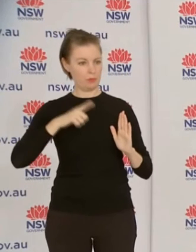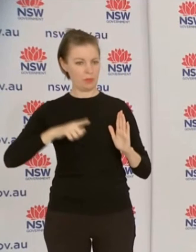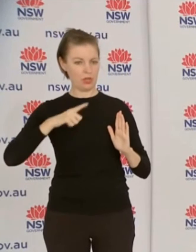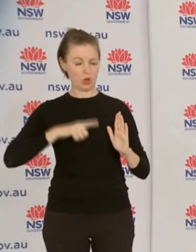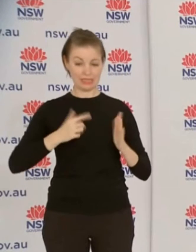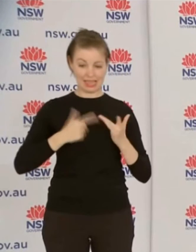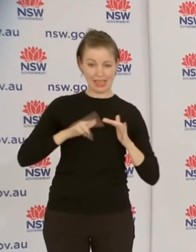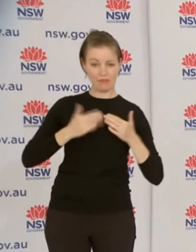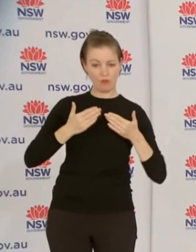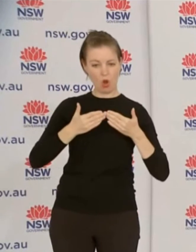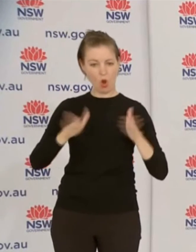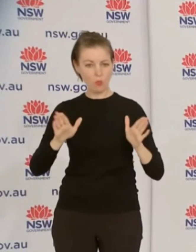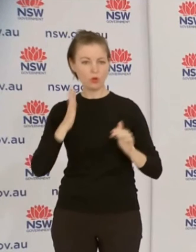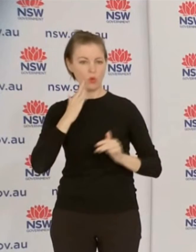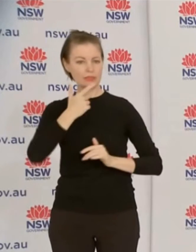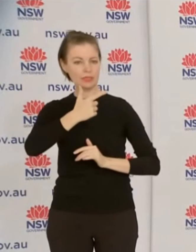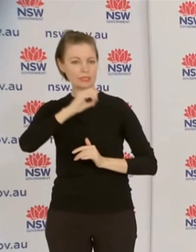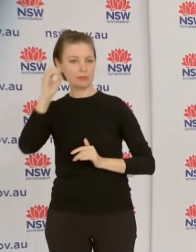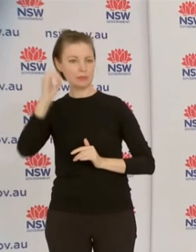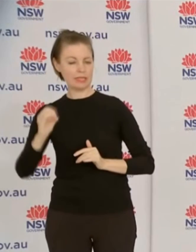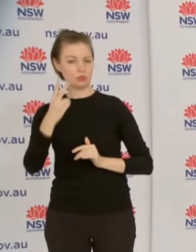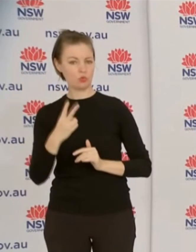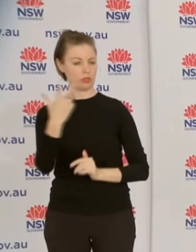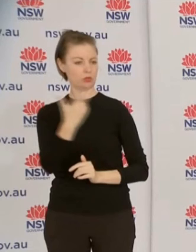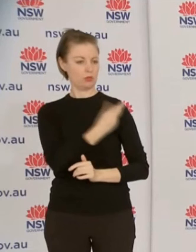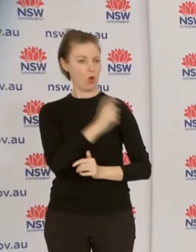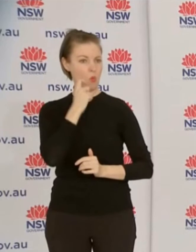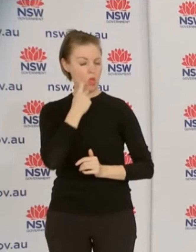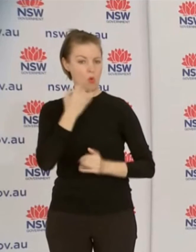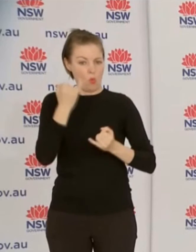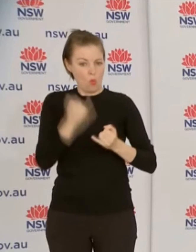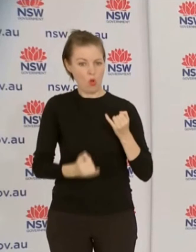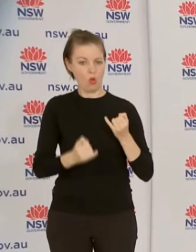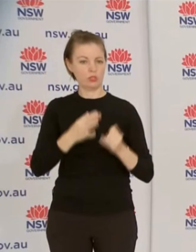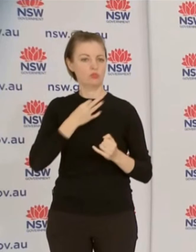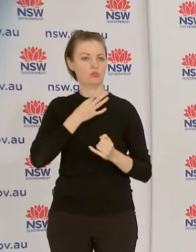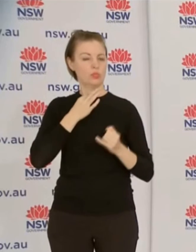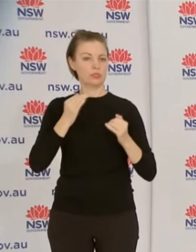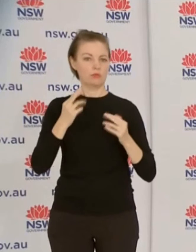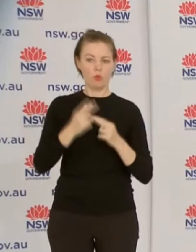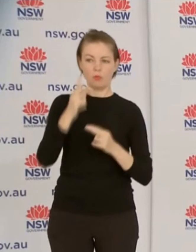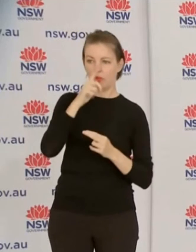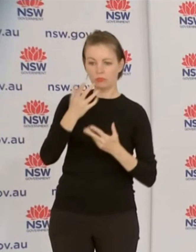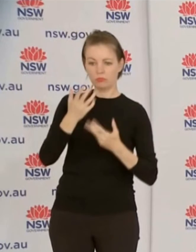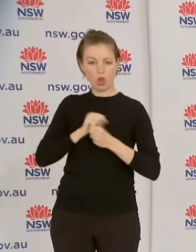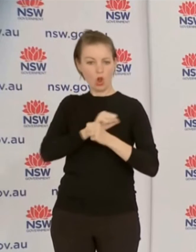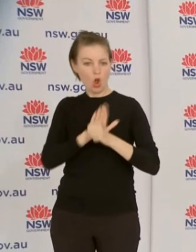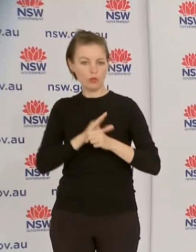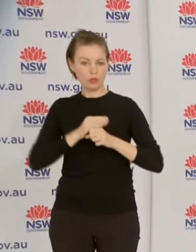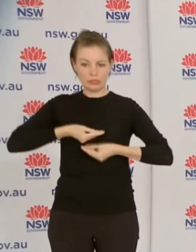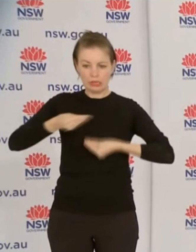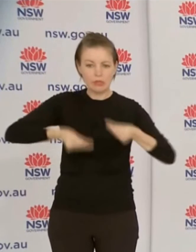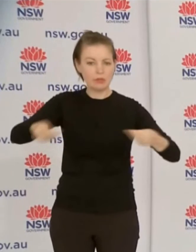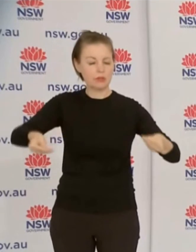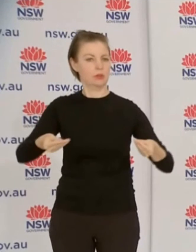the outbreak. Is that your understanding of the Doherty Institute modelling? I can't see what those, I don't want to comment specifically on those